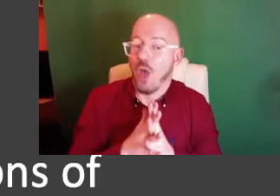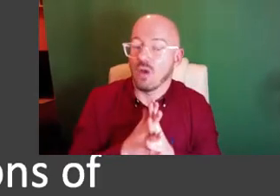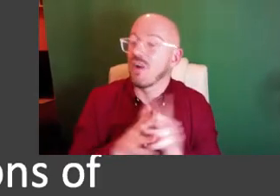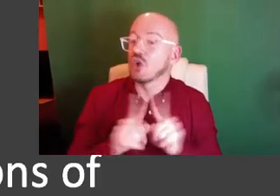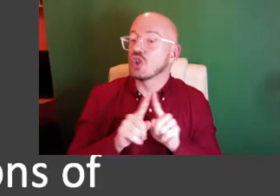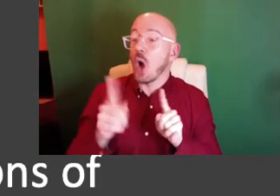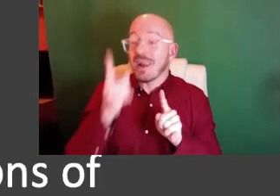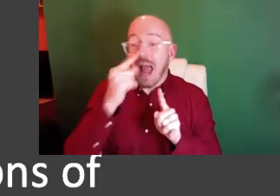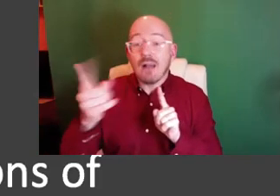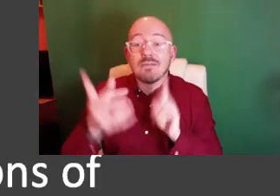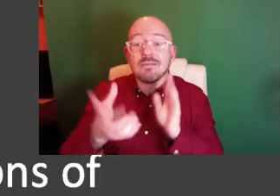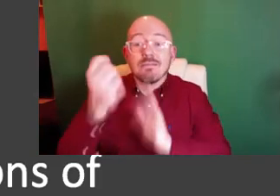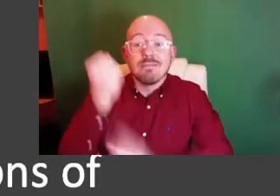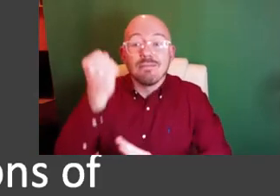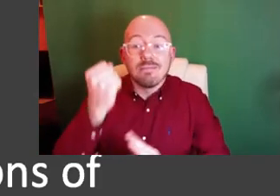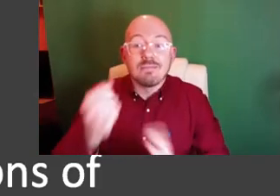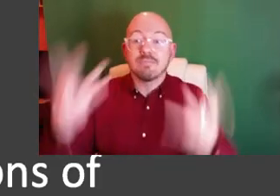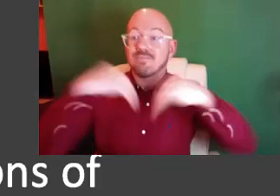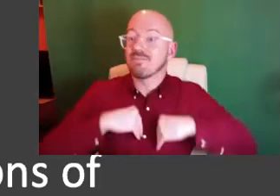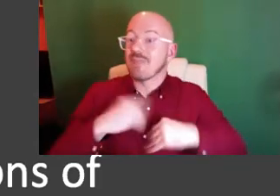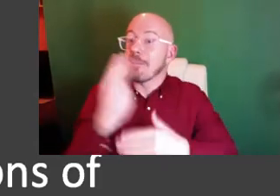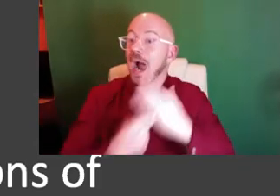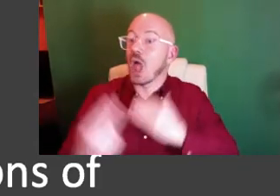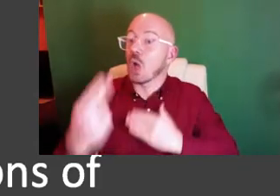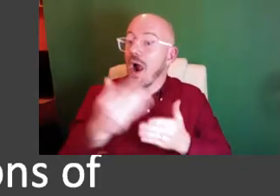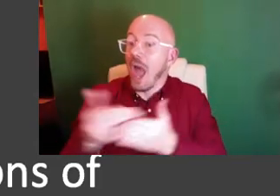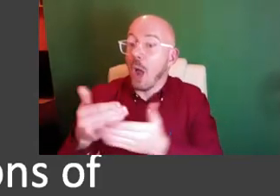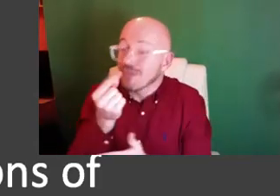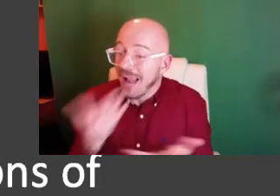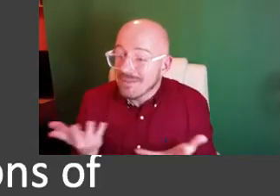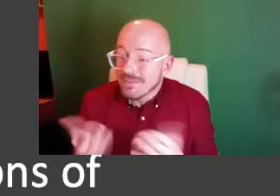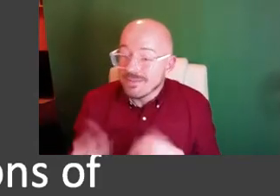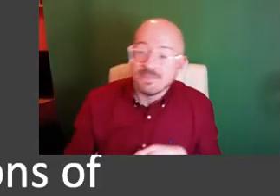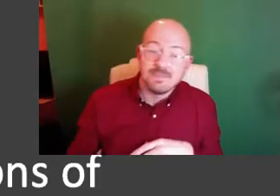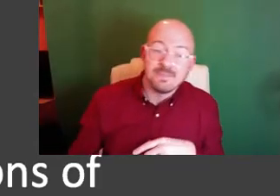in relation to deaf children's use of BSL and bilingual potential?